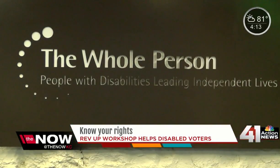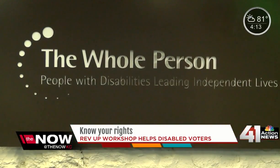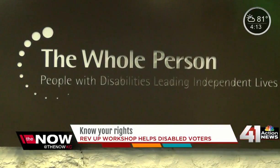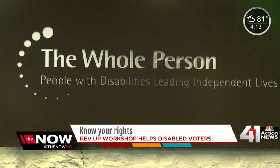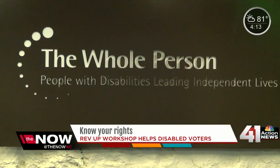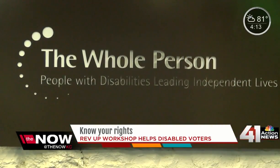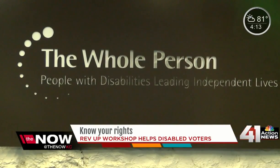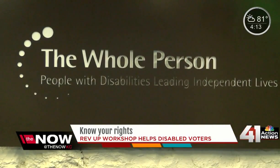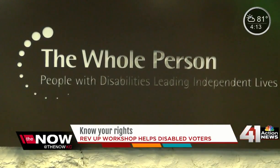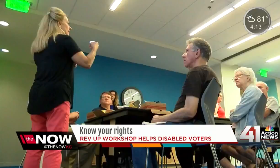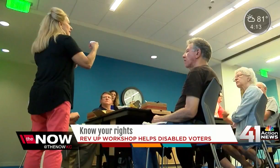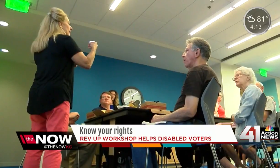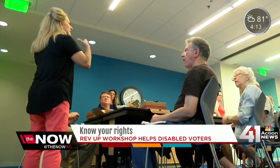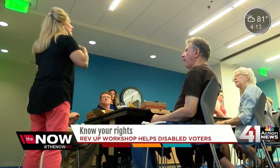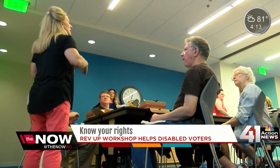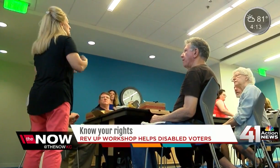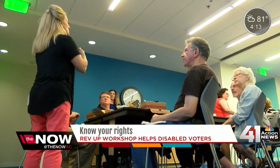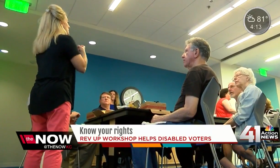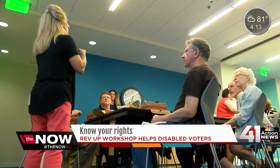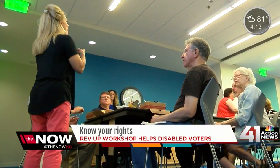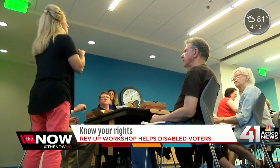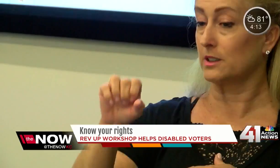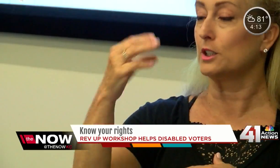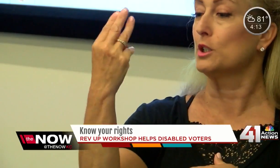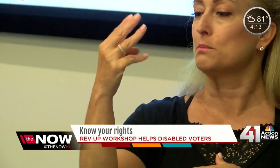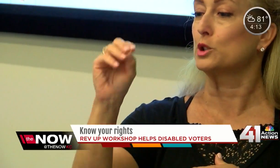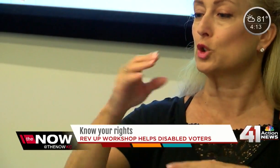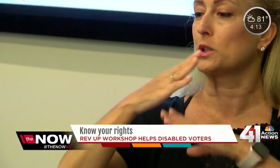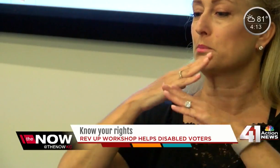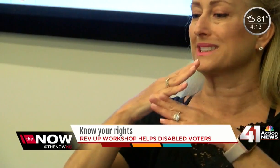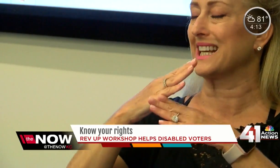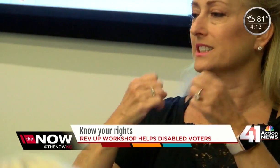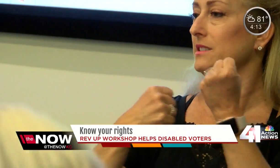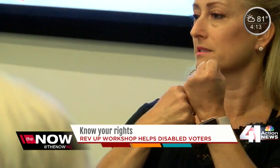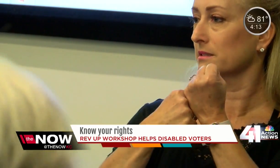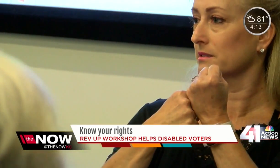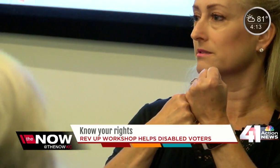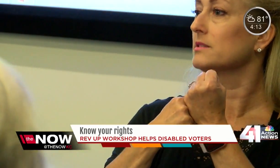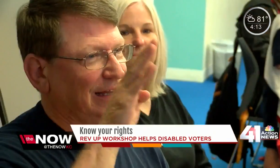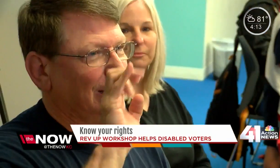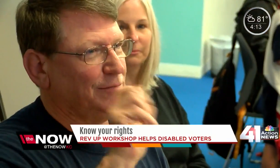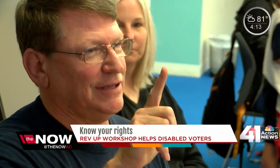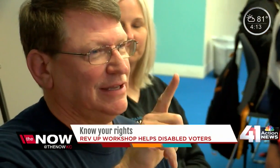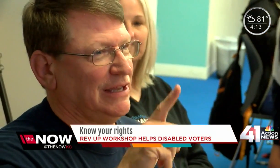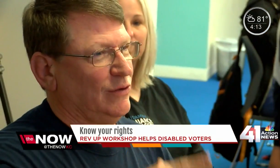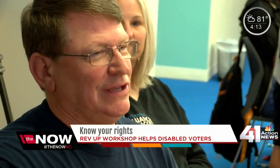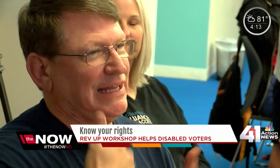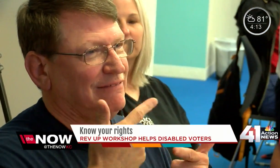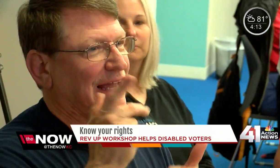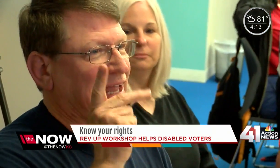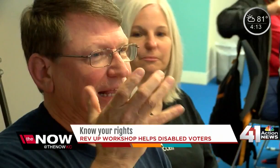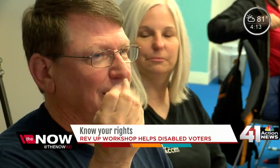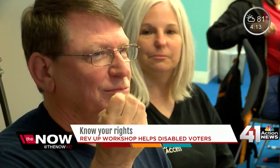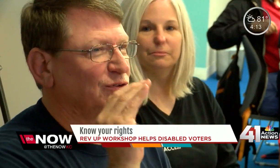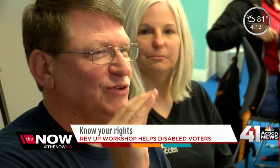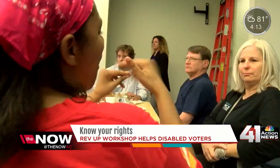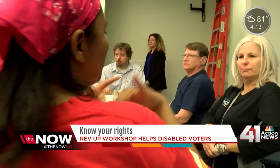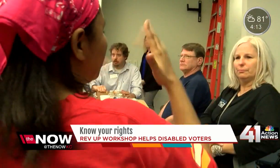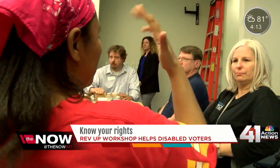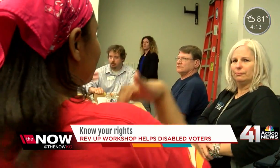up with the first of its kind workshop, REV-UP, which stands for Register, Educate, Vote, and Use Your Power. The workshop was aimed at helping